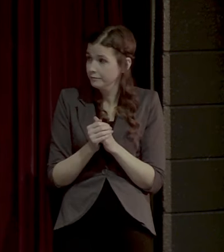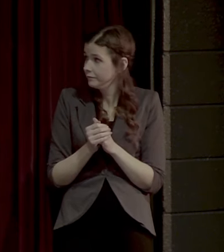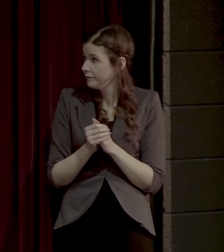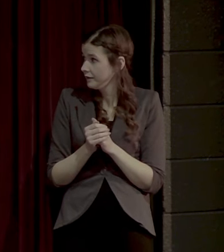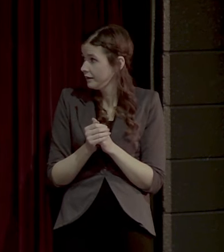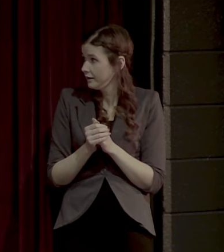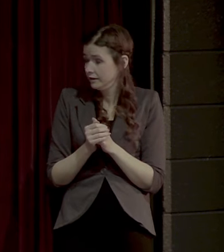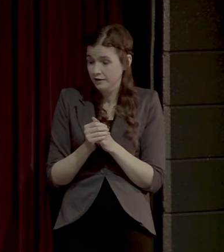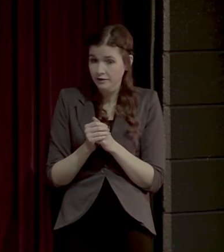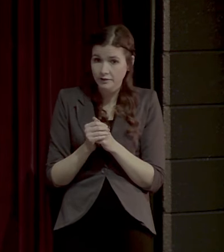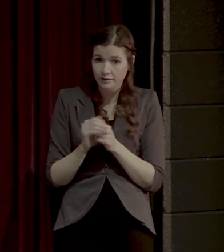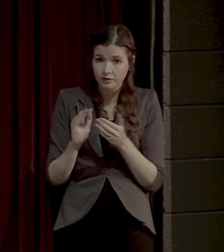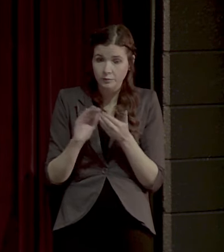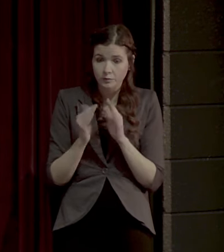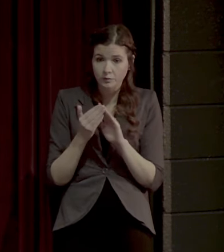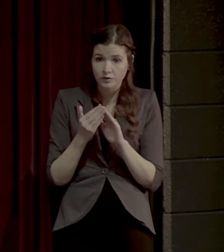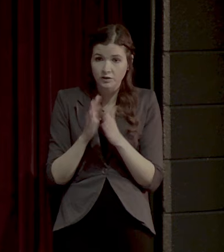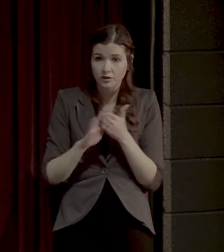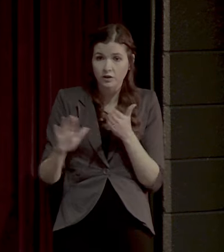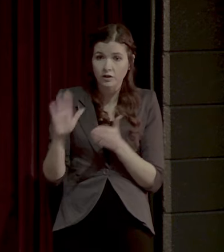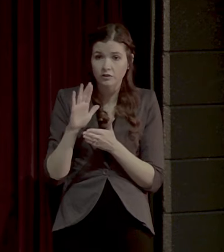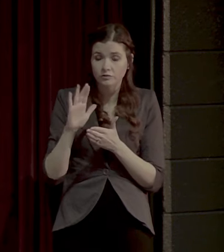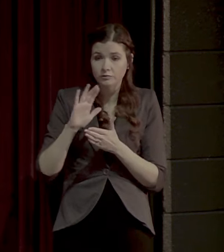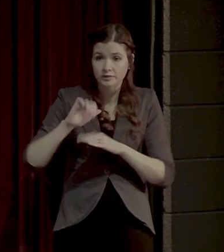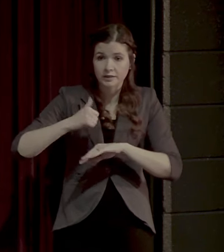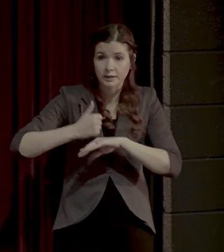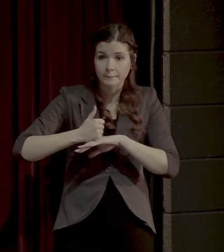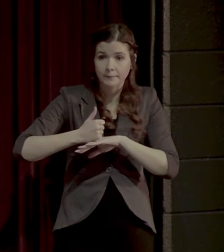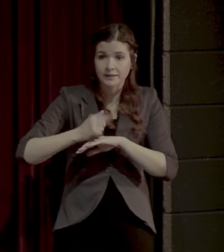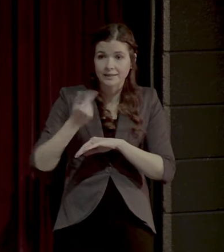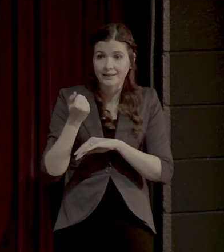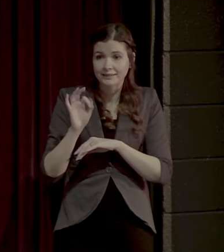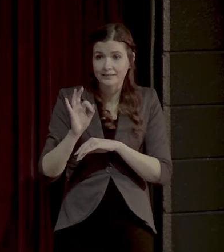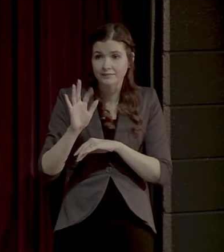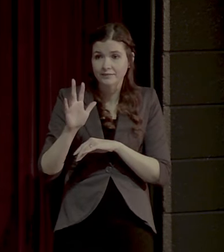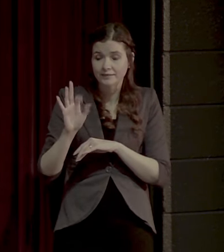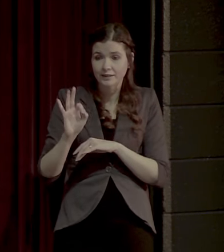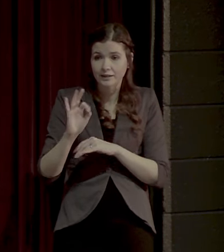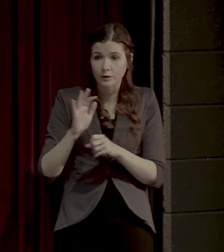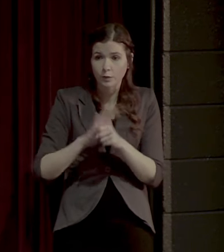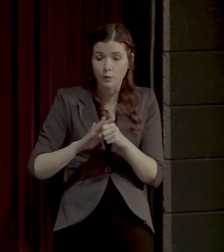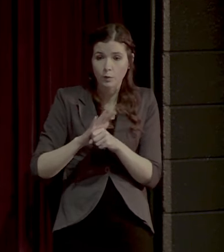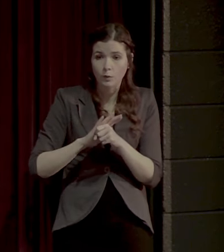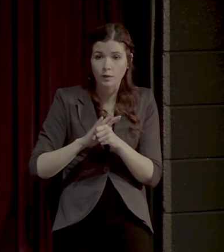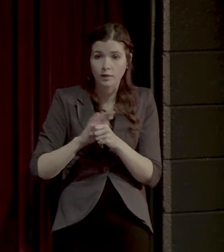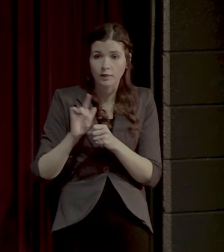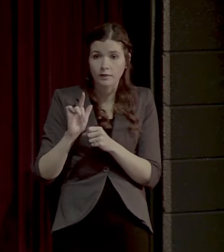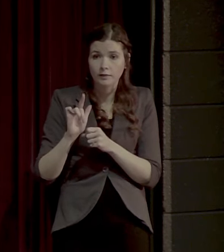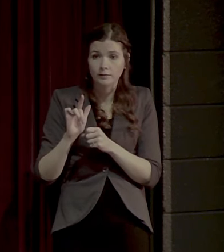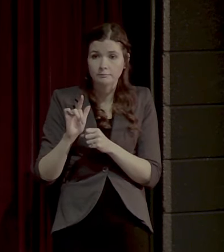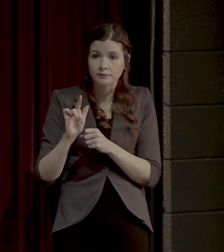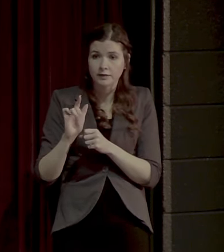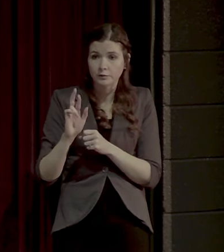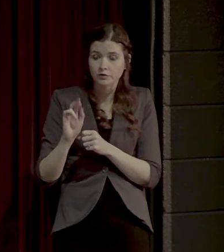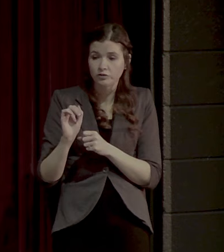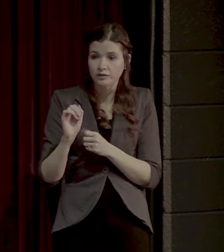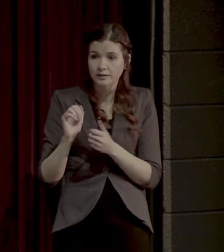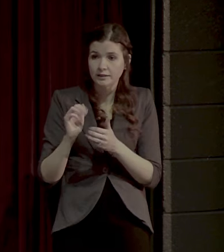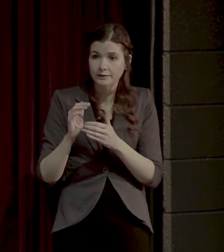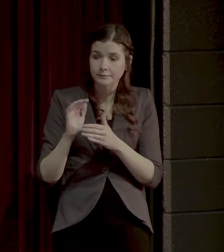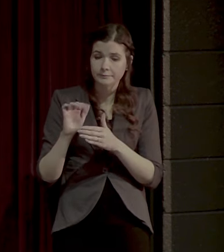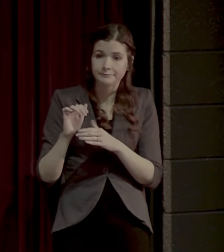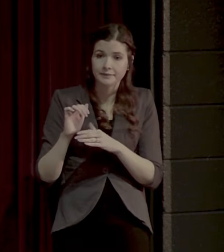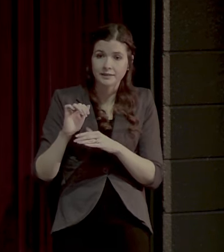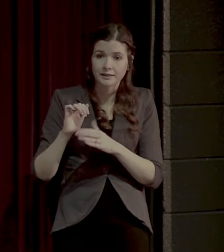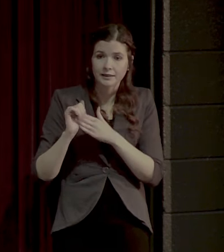The Community College Foundation was established in 1959 by local Lake Region leaders so that they could accept